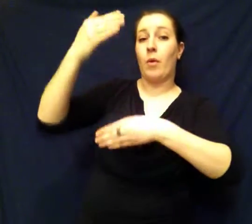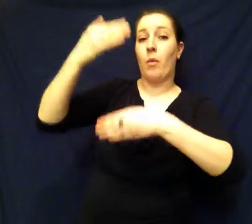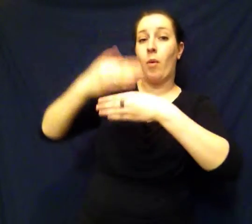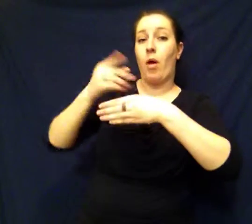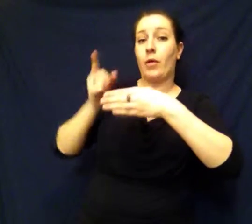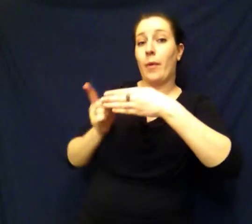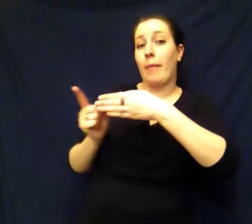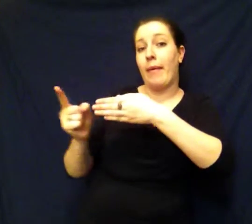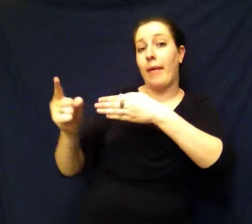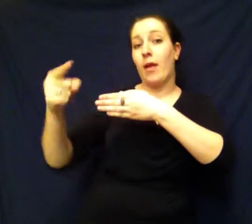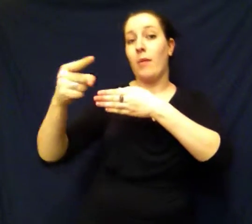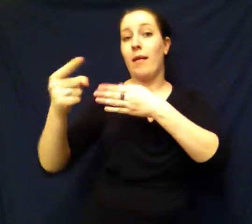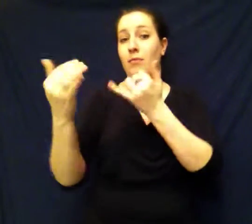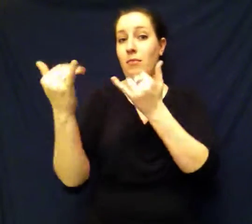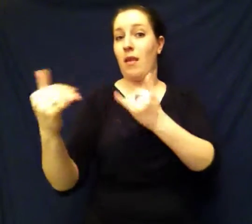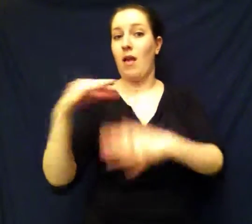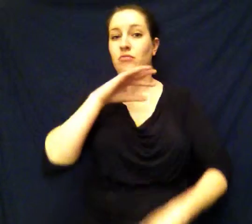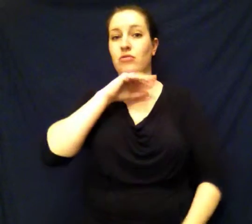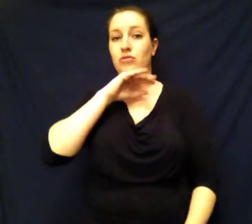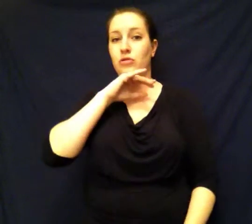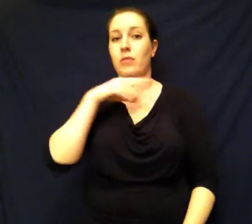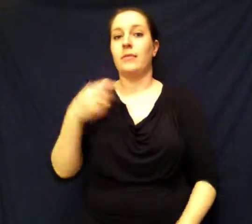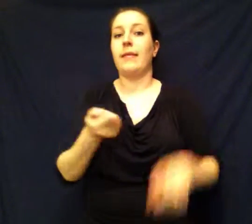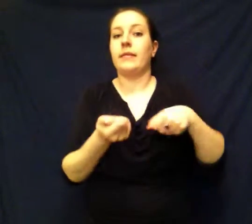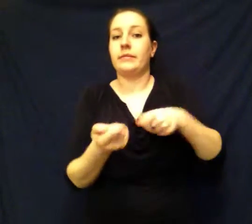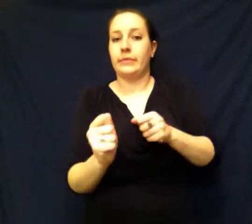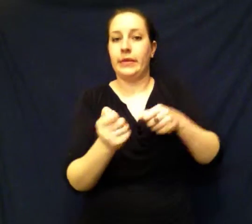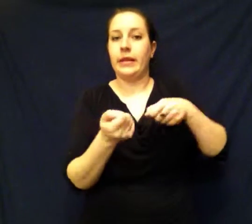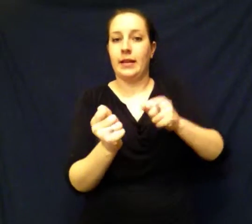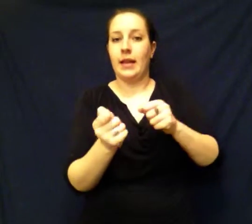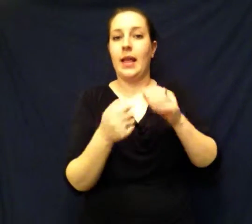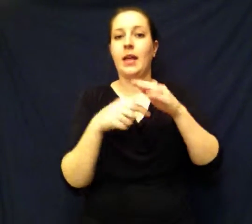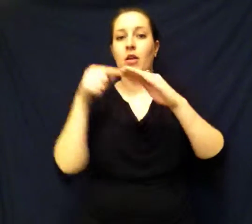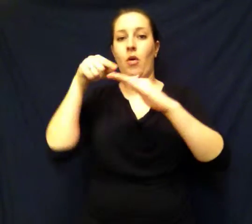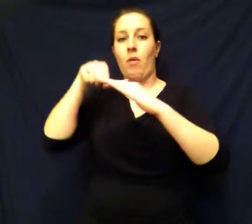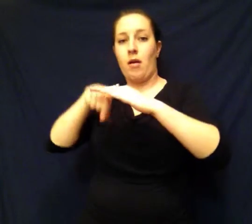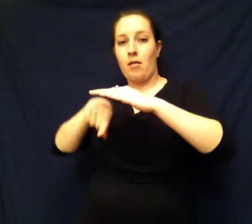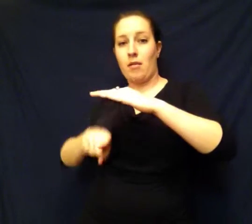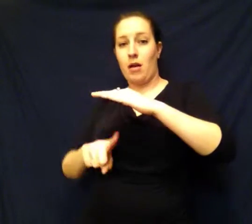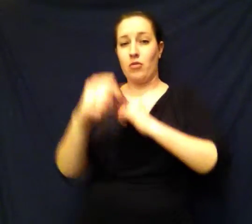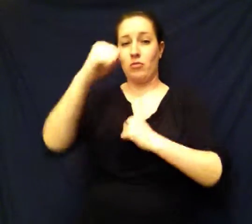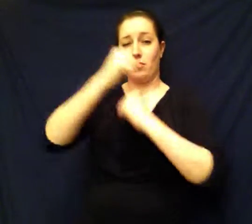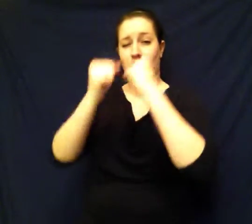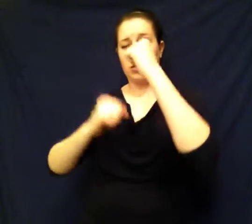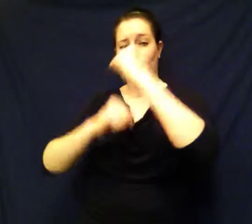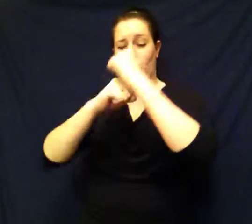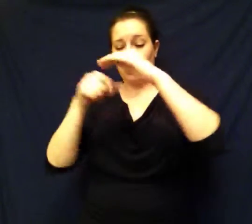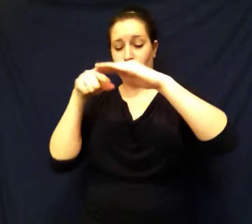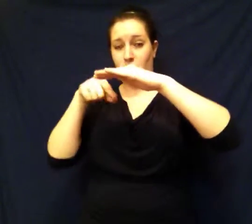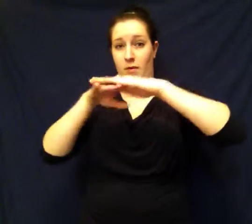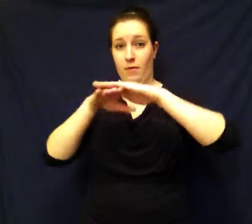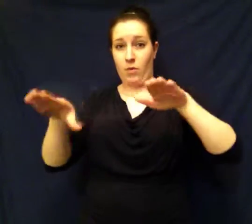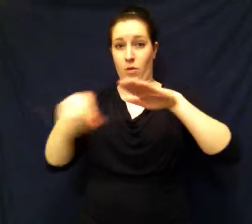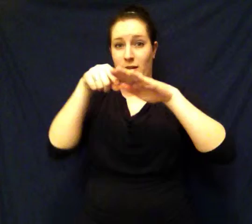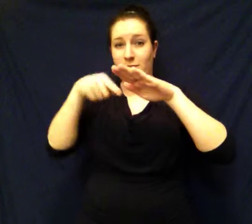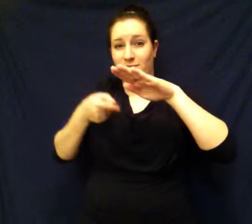where it is just dirt, and so that they could go down under the structure, under the floor here, and then begin to cross